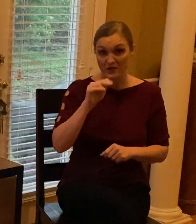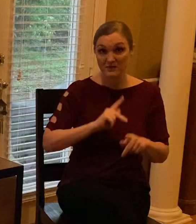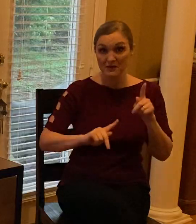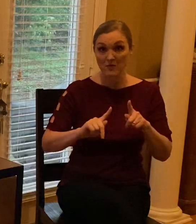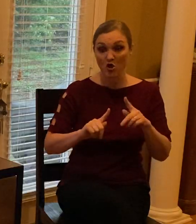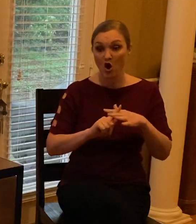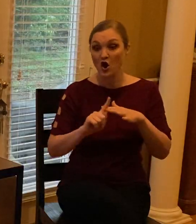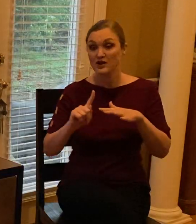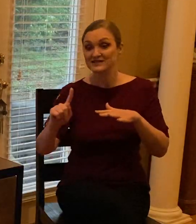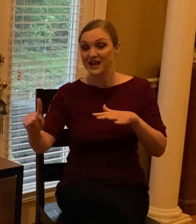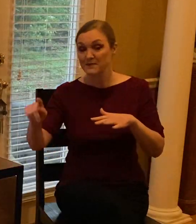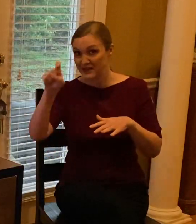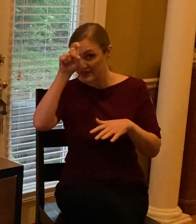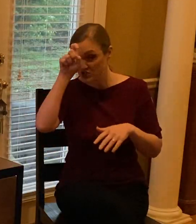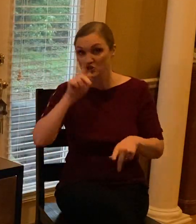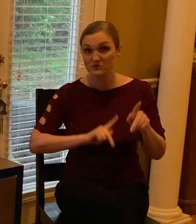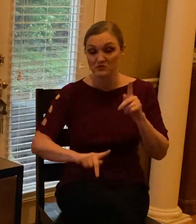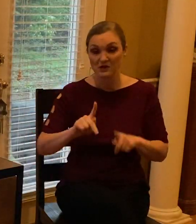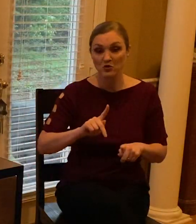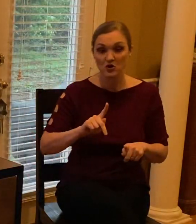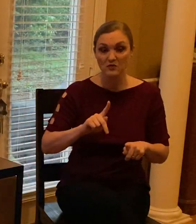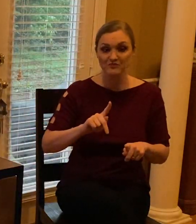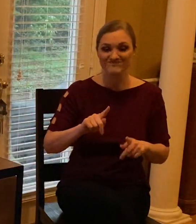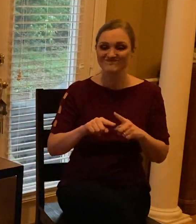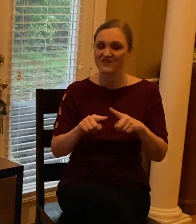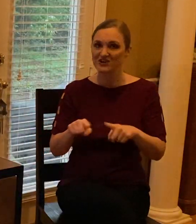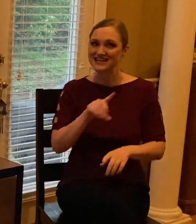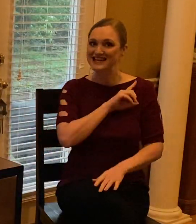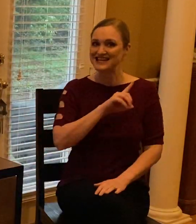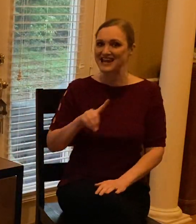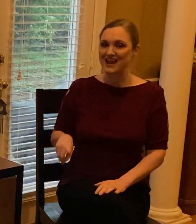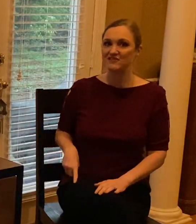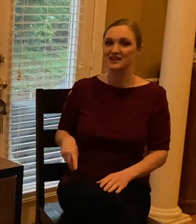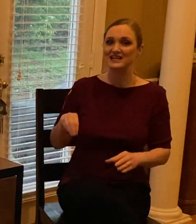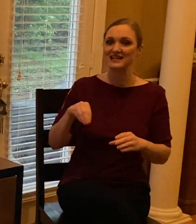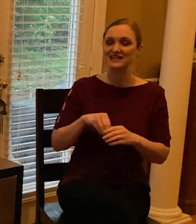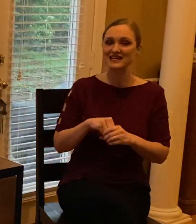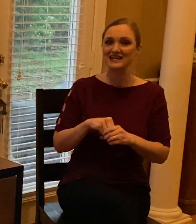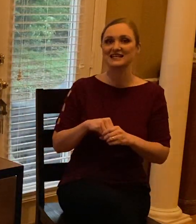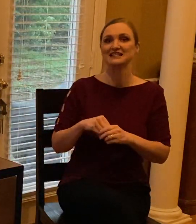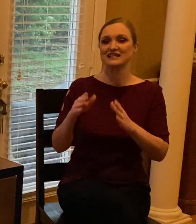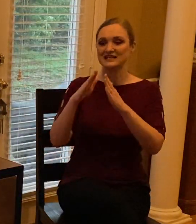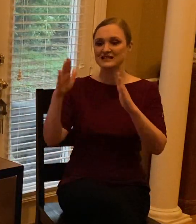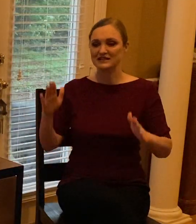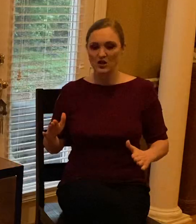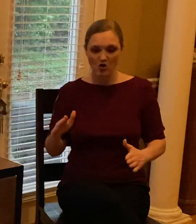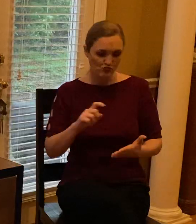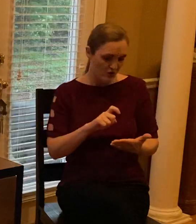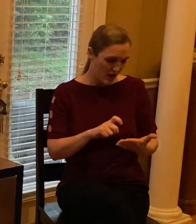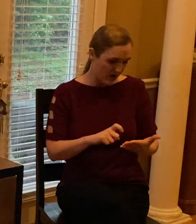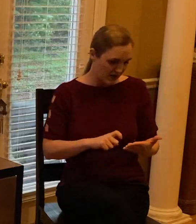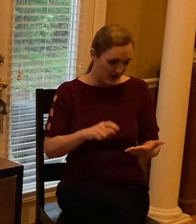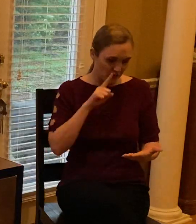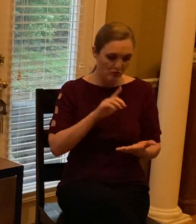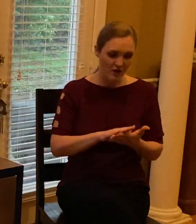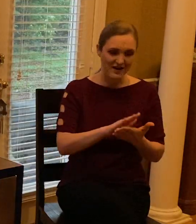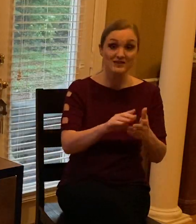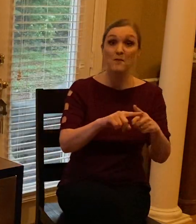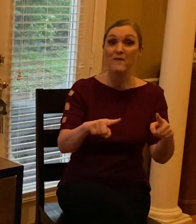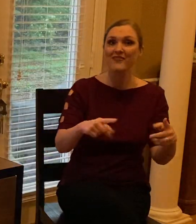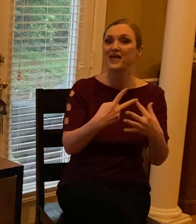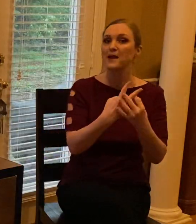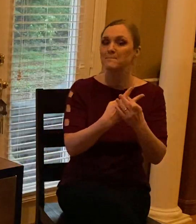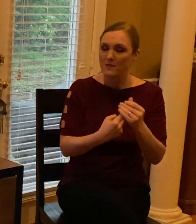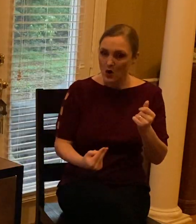fleeing the Egyptians. David is probably in his palace writing this praise to God. And yet they both come to the same conclusion